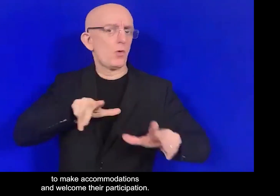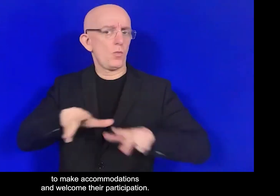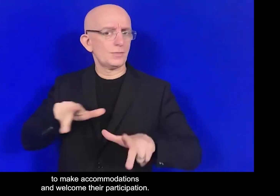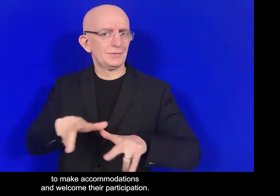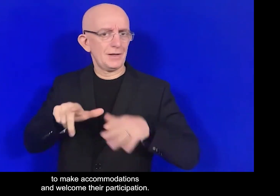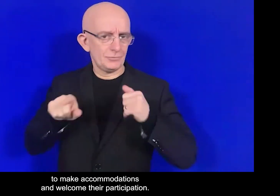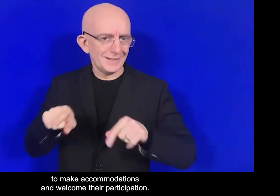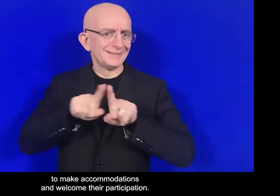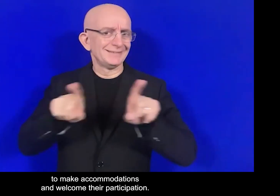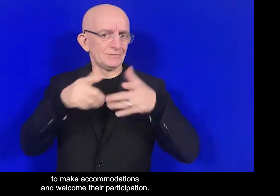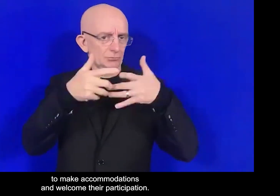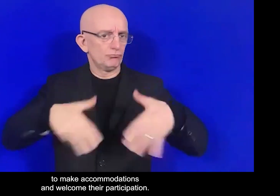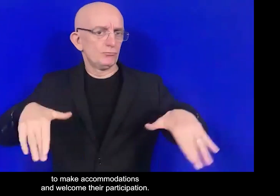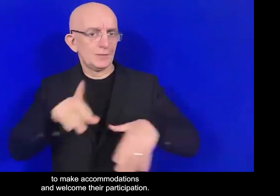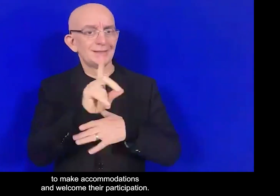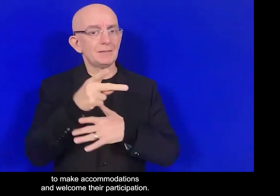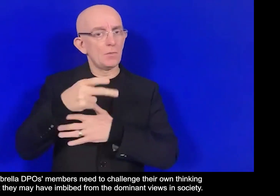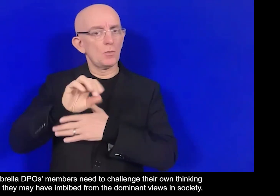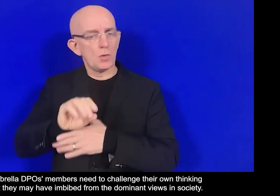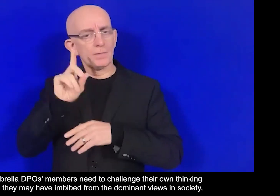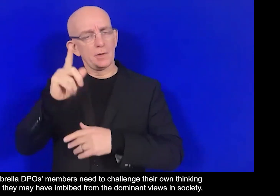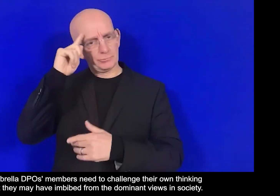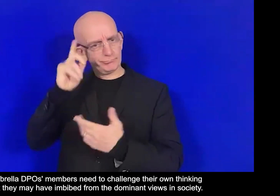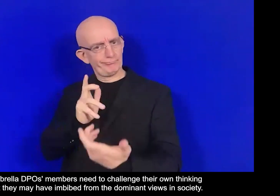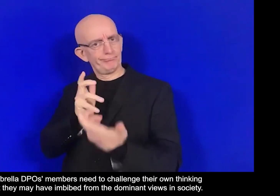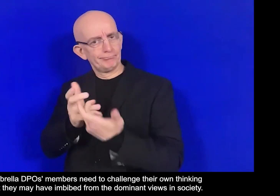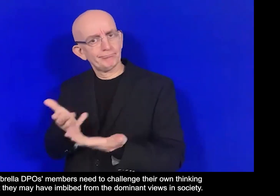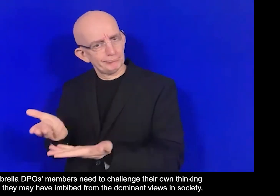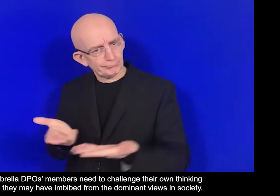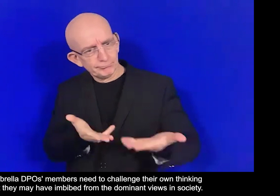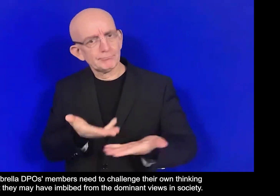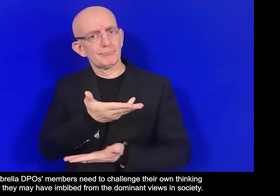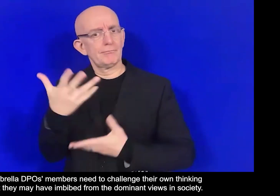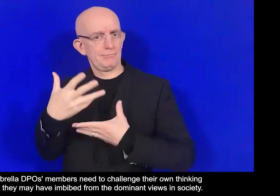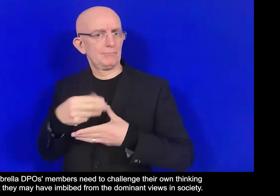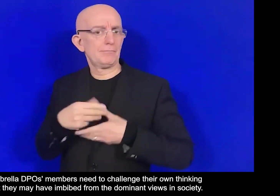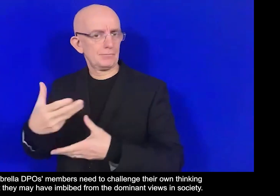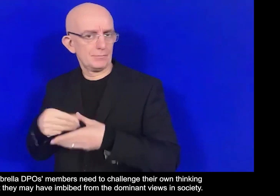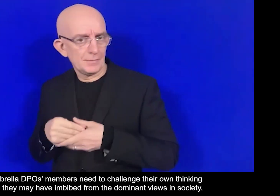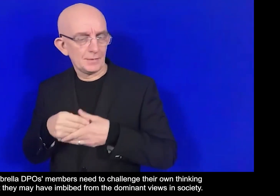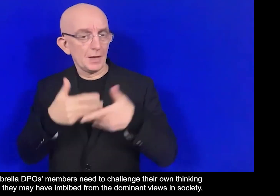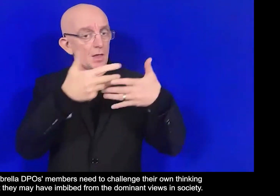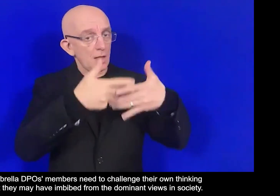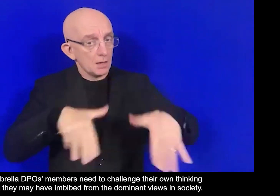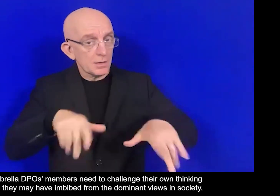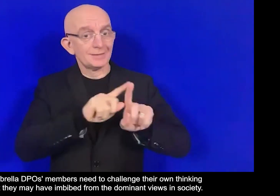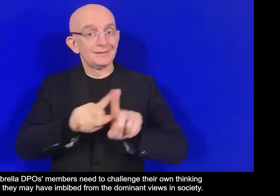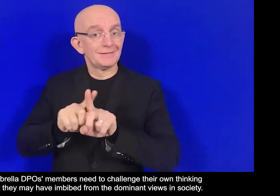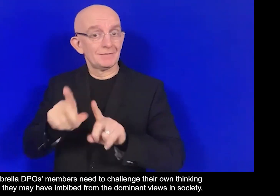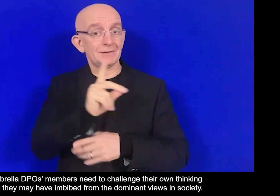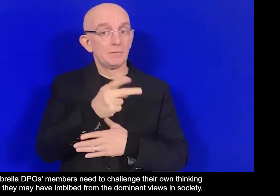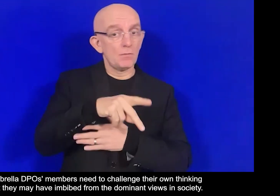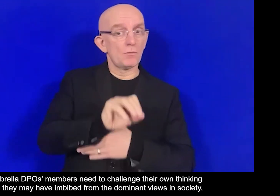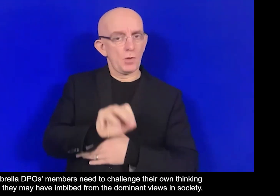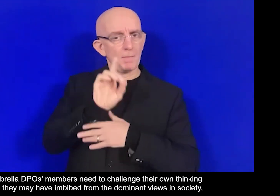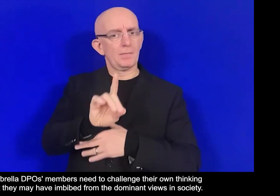and welcome their participation. Umbrella DPOs members need to challenge their own thinking that